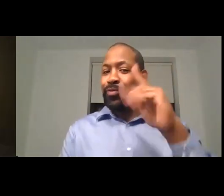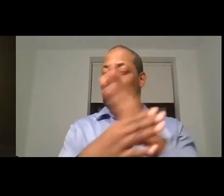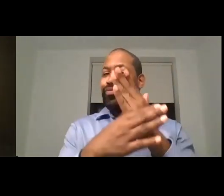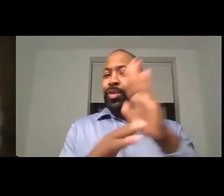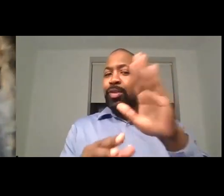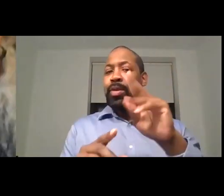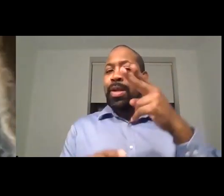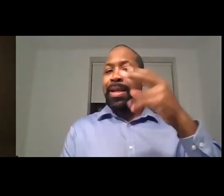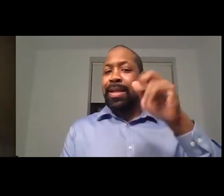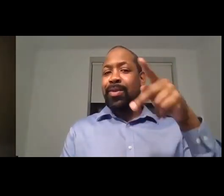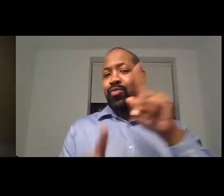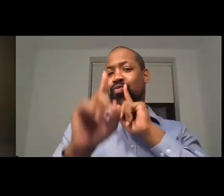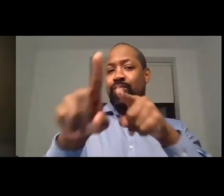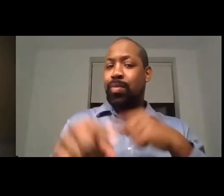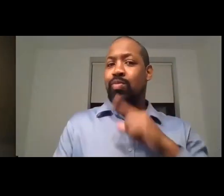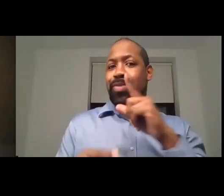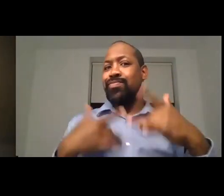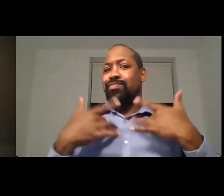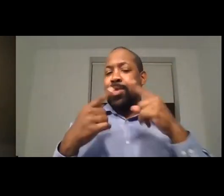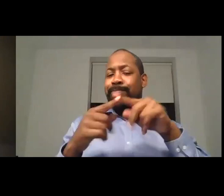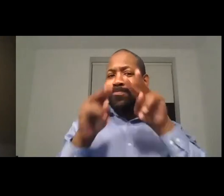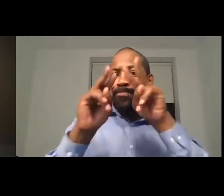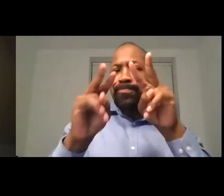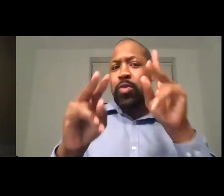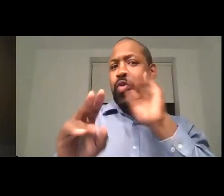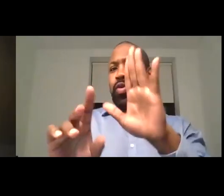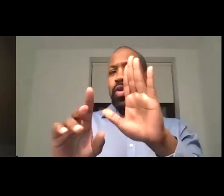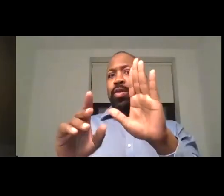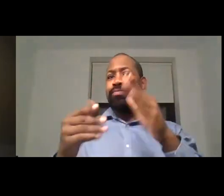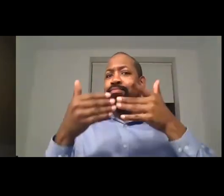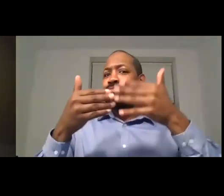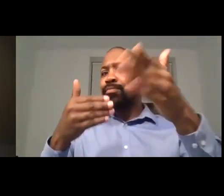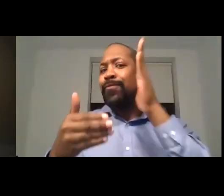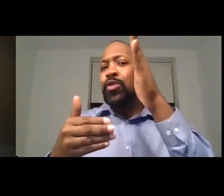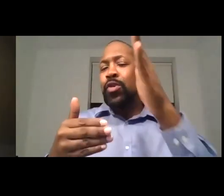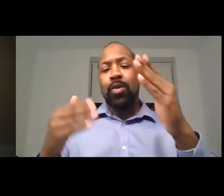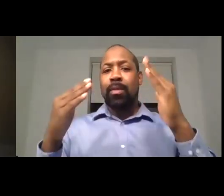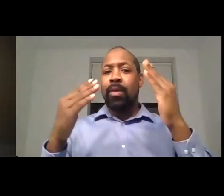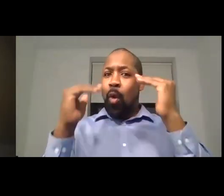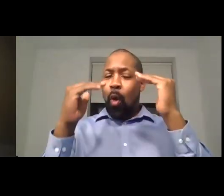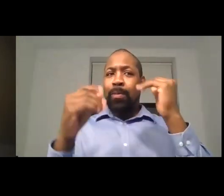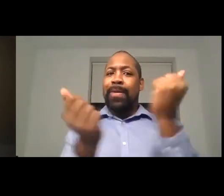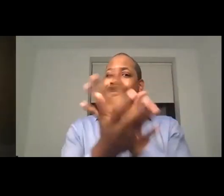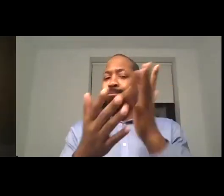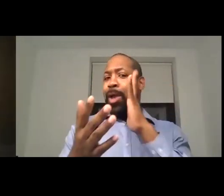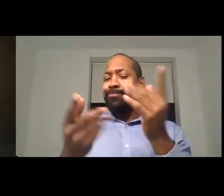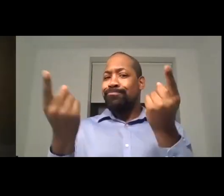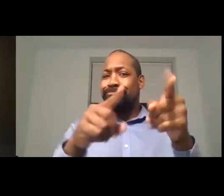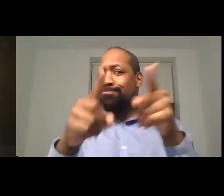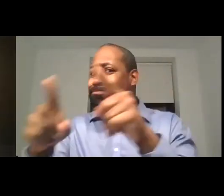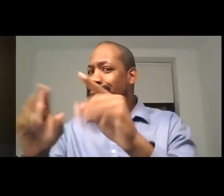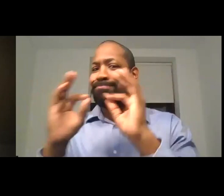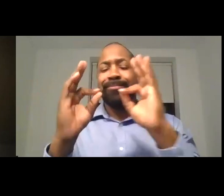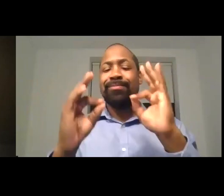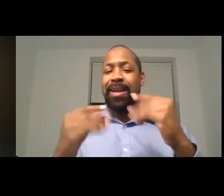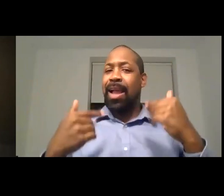Thank you, Christine, for sharing your HSTP report. I'm thrilled, looking forward to the future and hoping